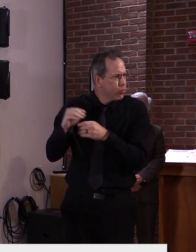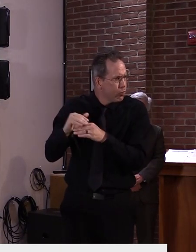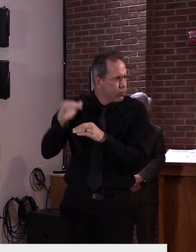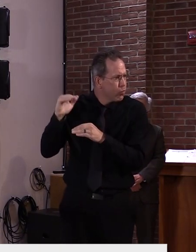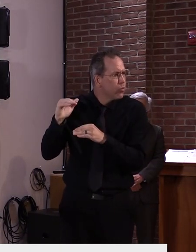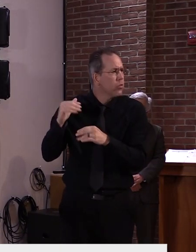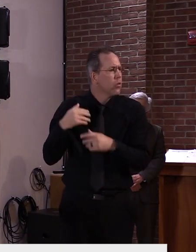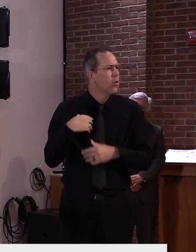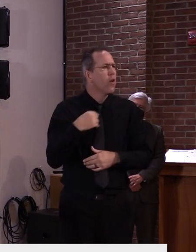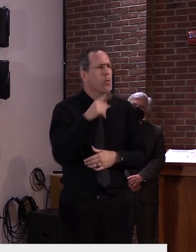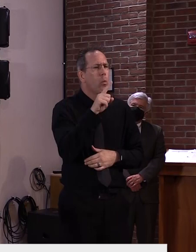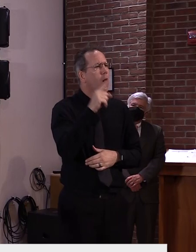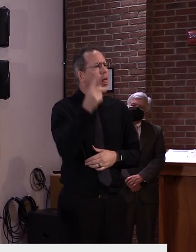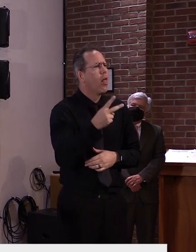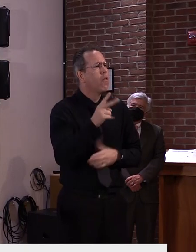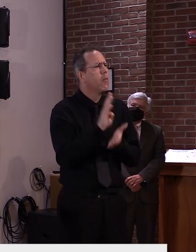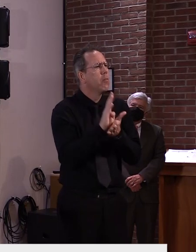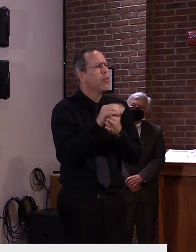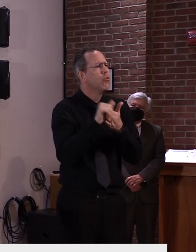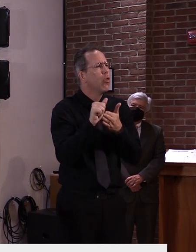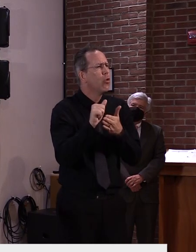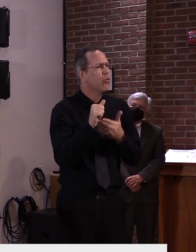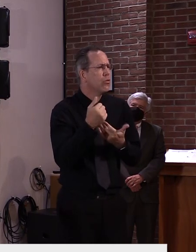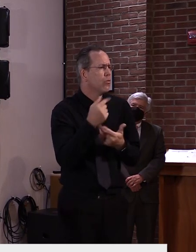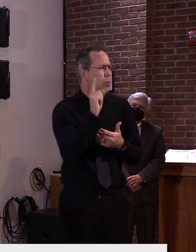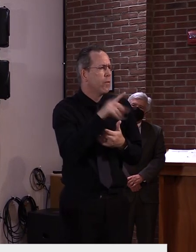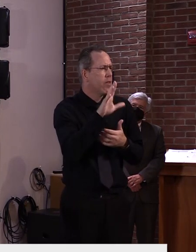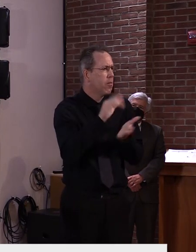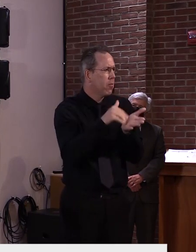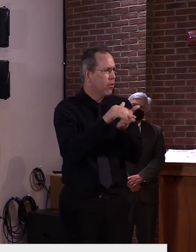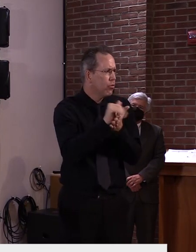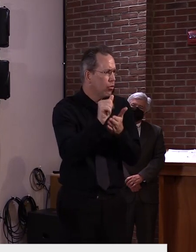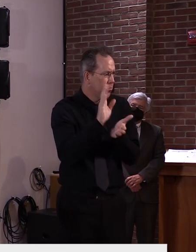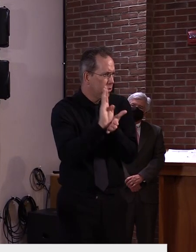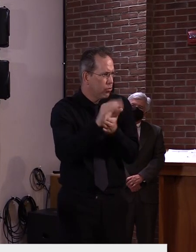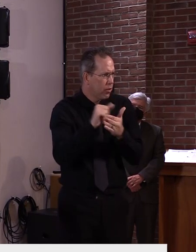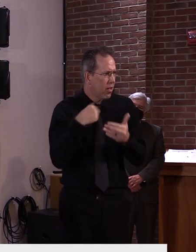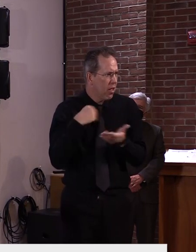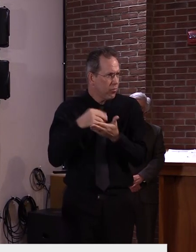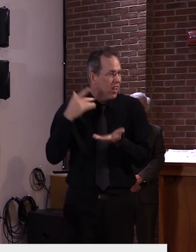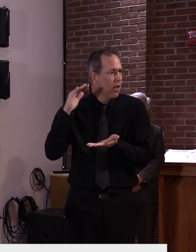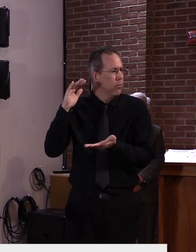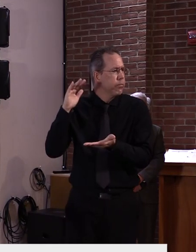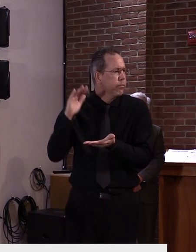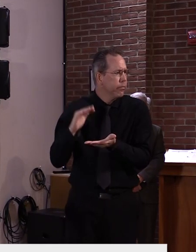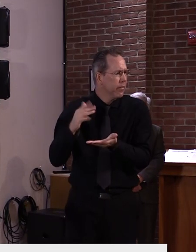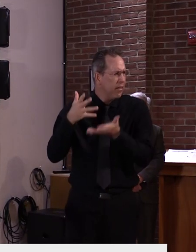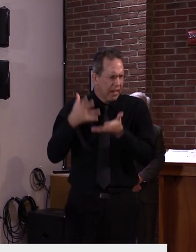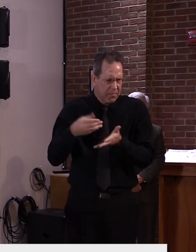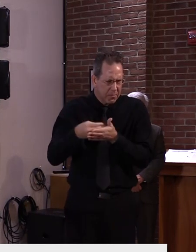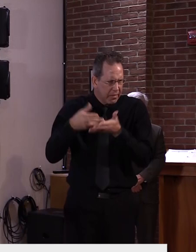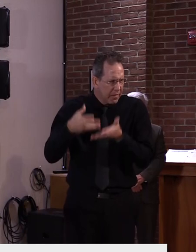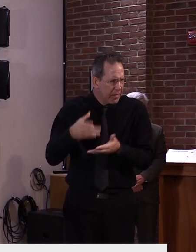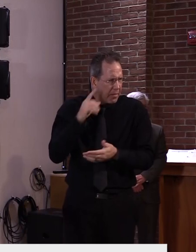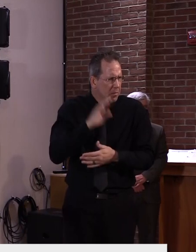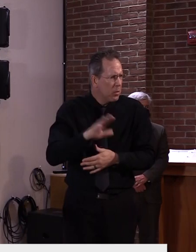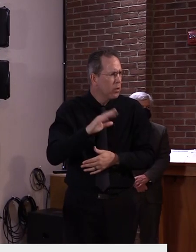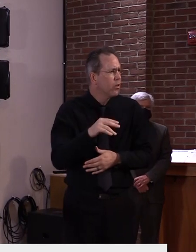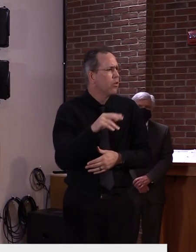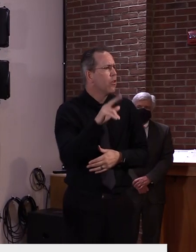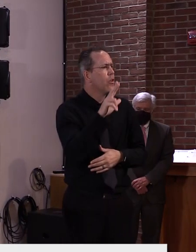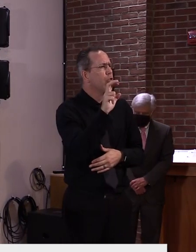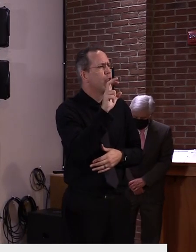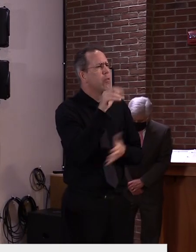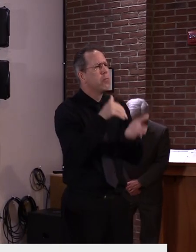this started, and to date, I believe the last report I received was we're down to about $300 million at this